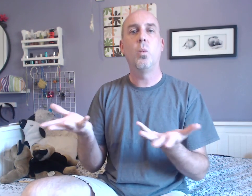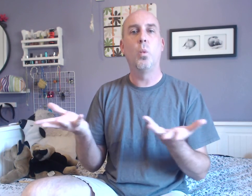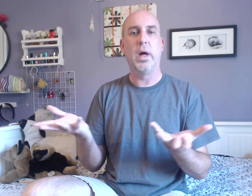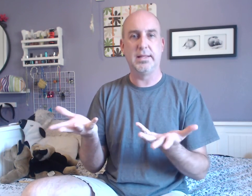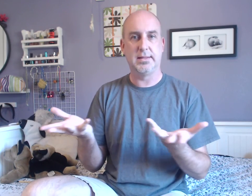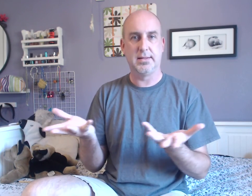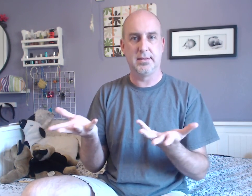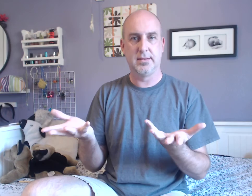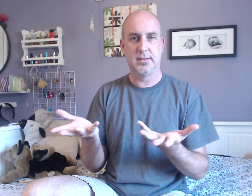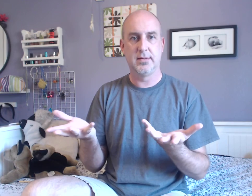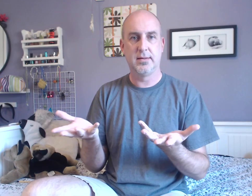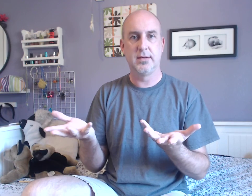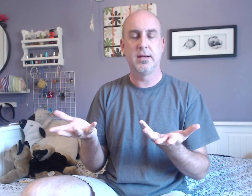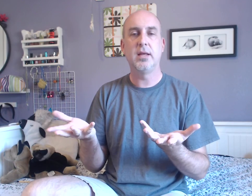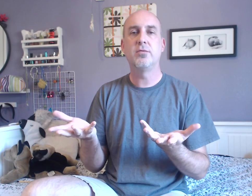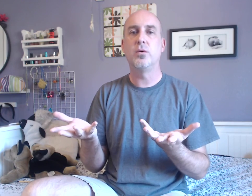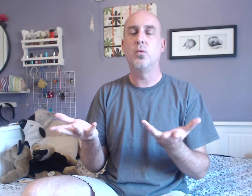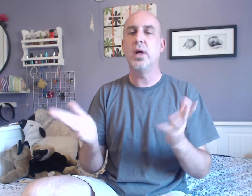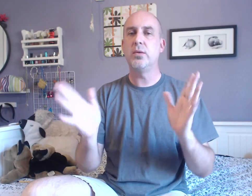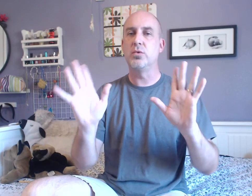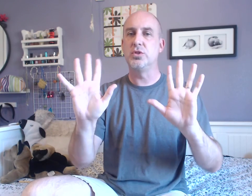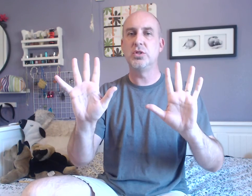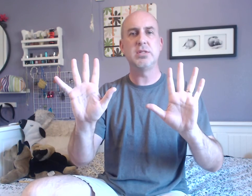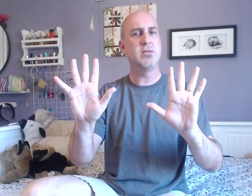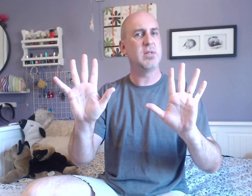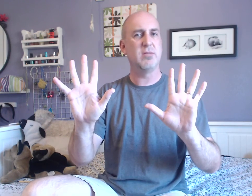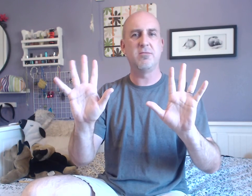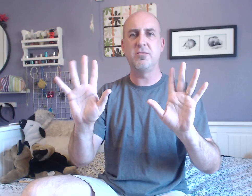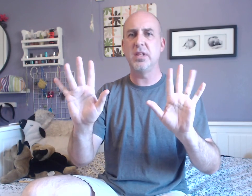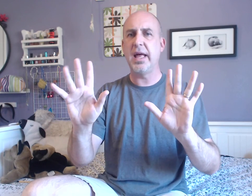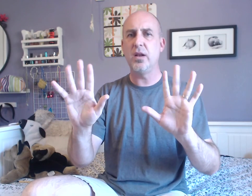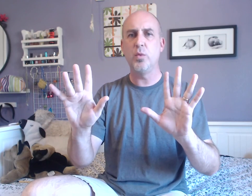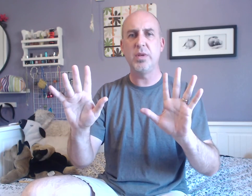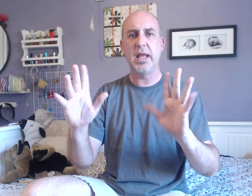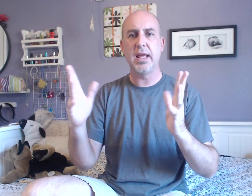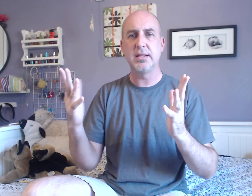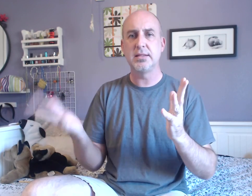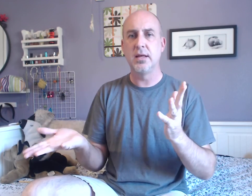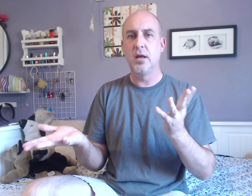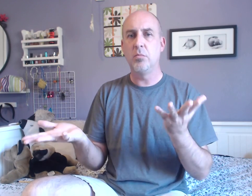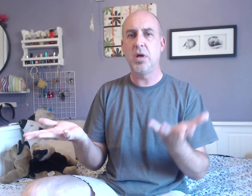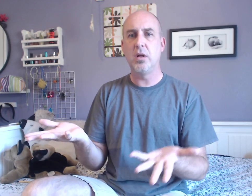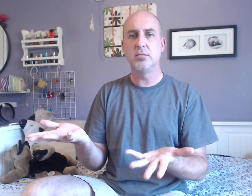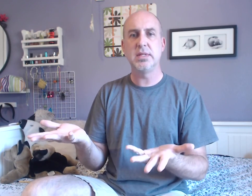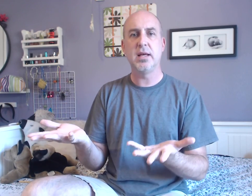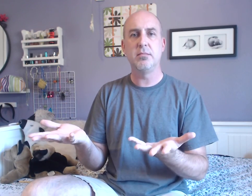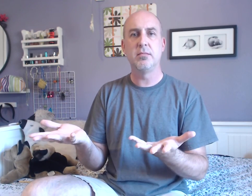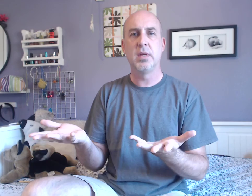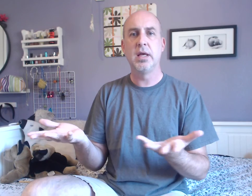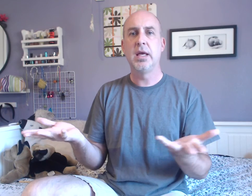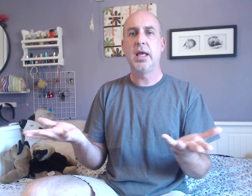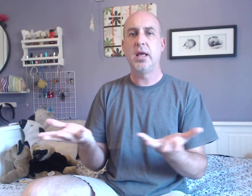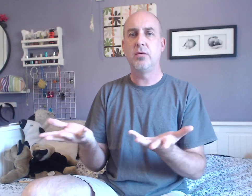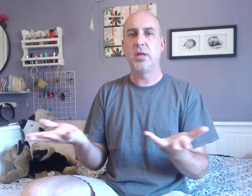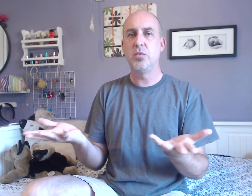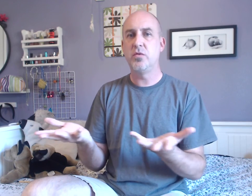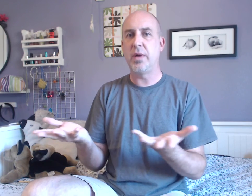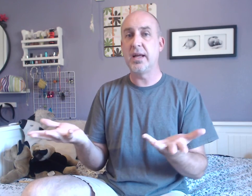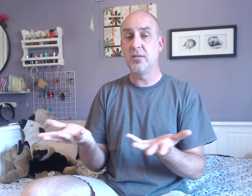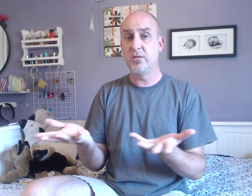what. For what, we're just using flat open hands, palms up, and they move back and